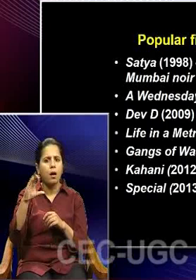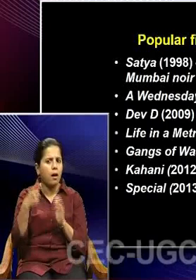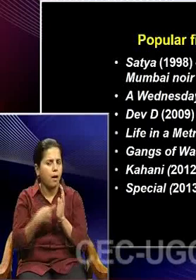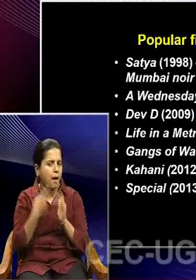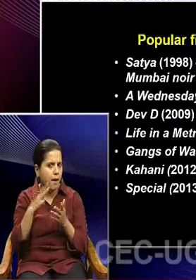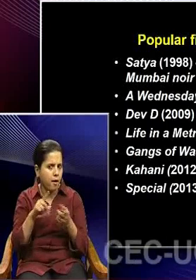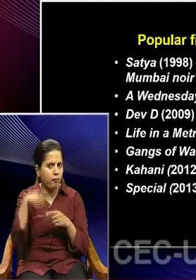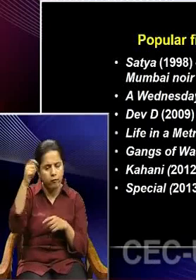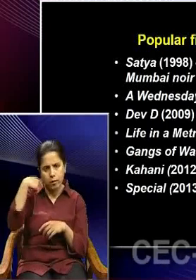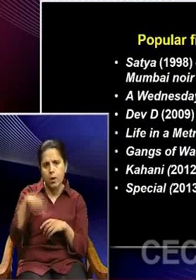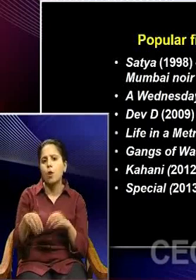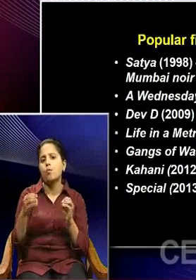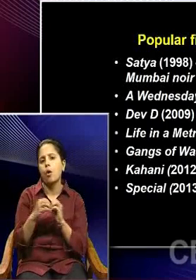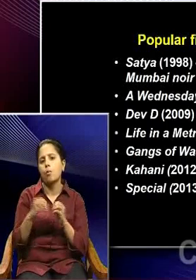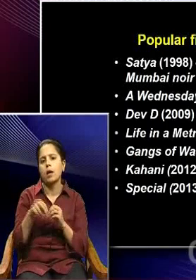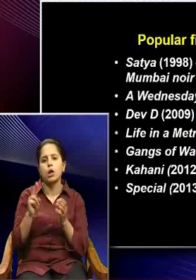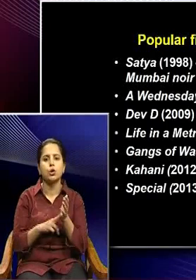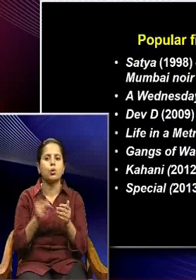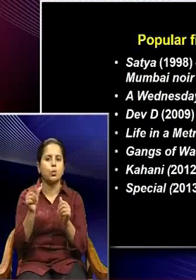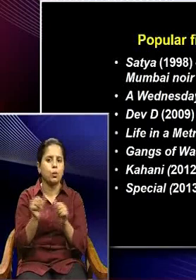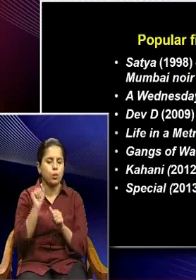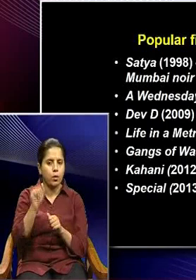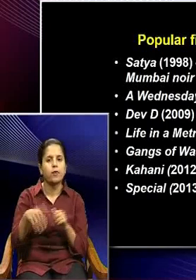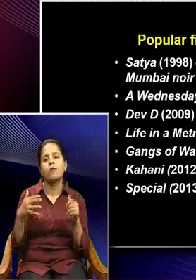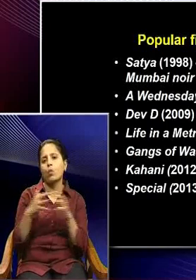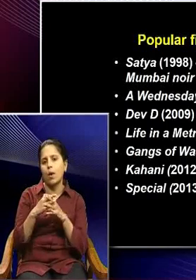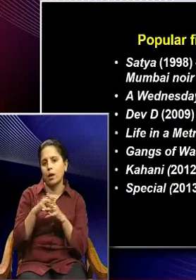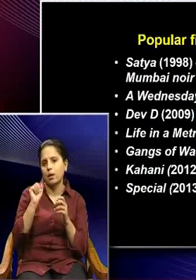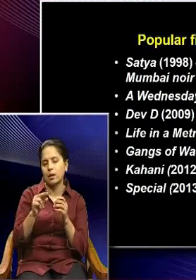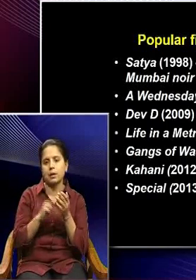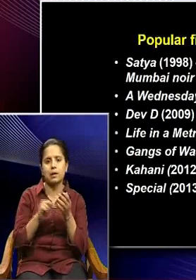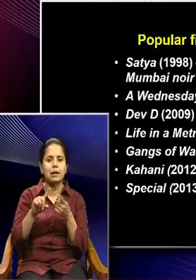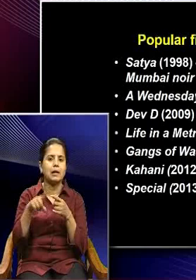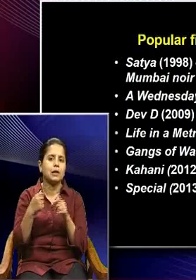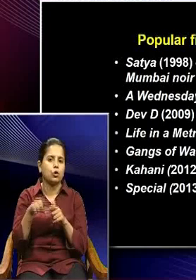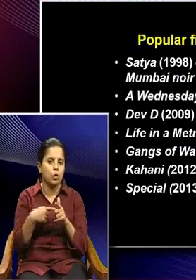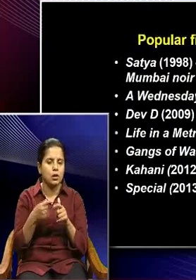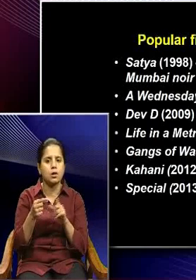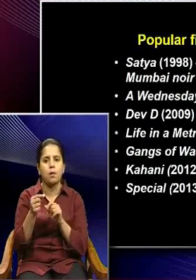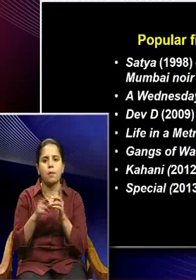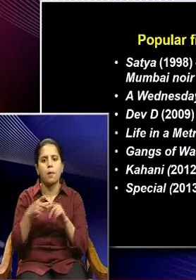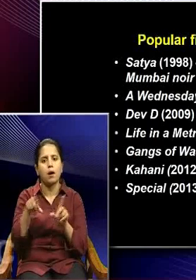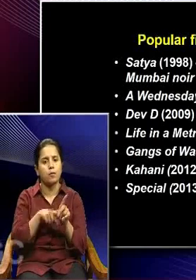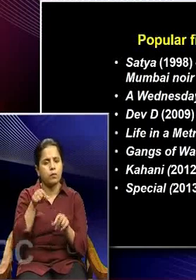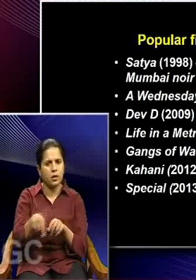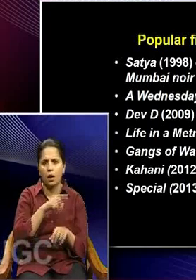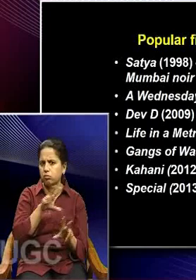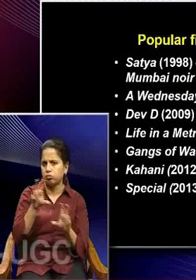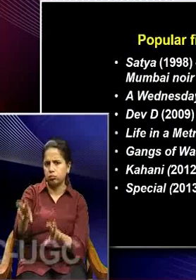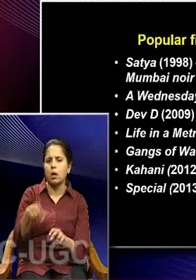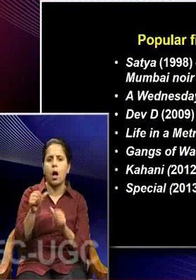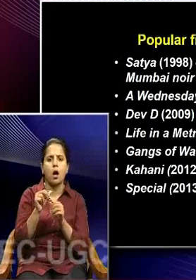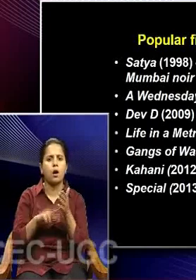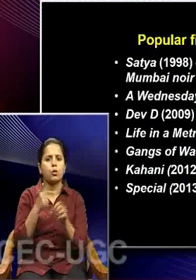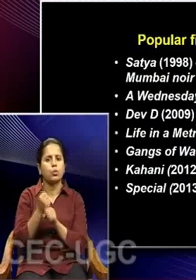Bombay Noir. Then A Wednesday by Neeraj Pandey. Devdi by Anurag Kashyap, Life in a Metro